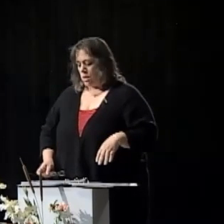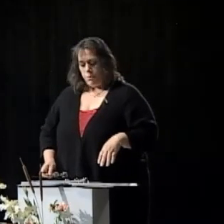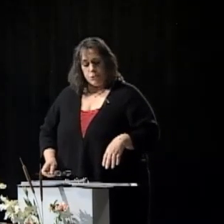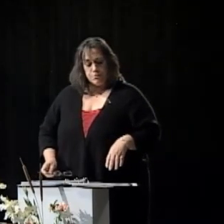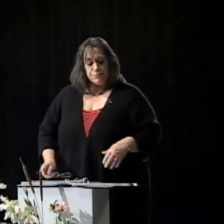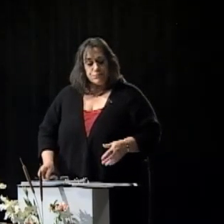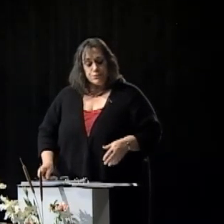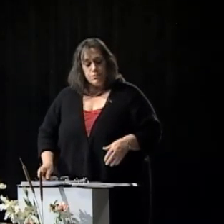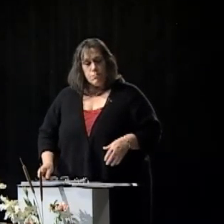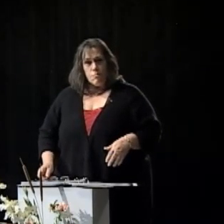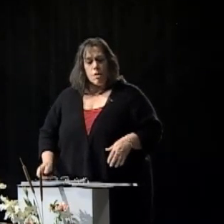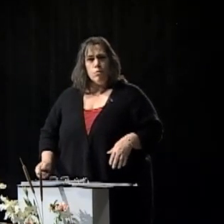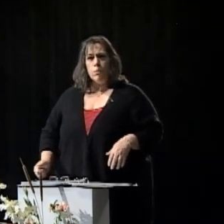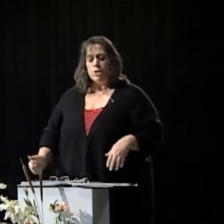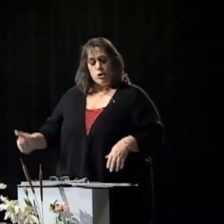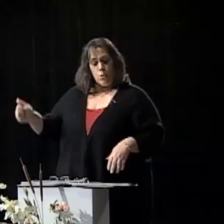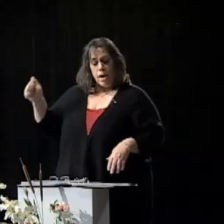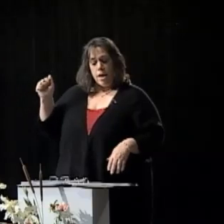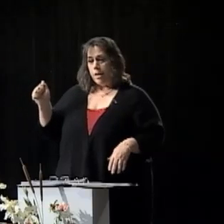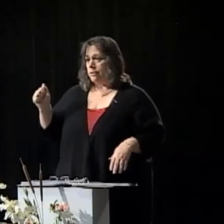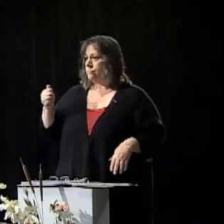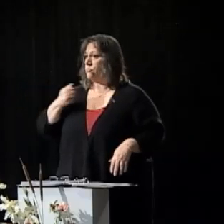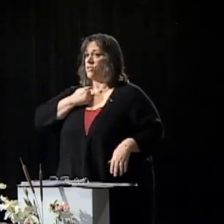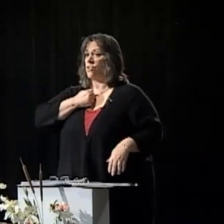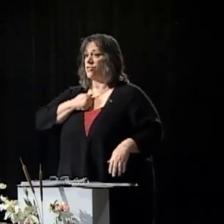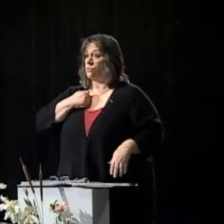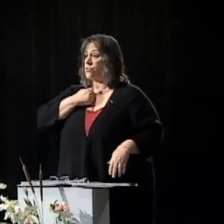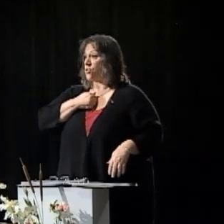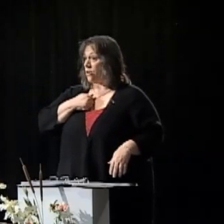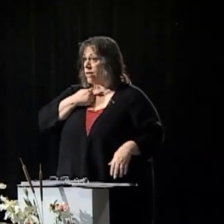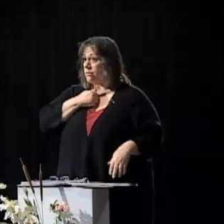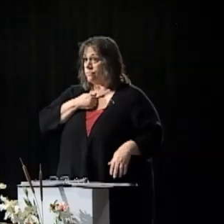examples. When we do A, it's also sorry.